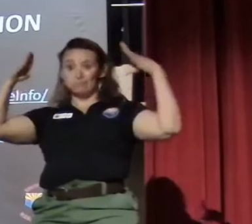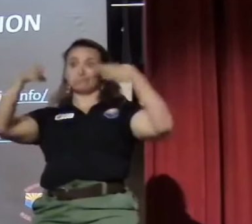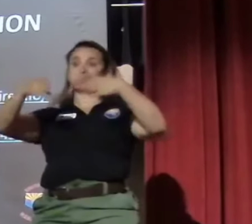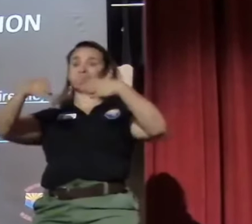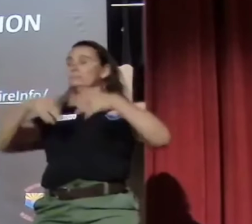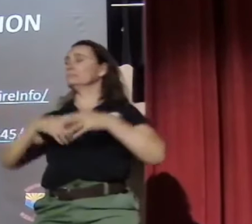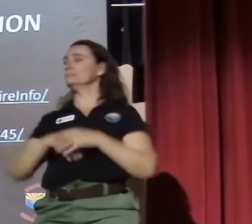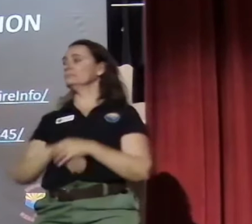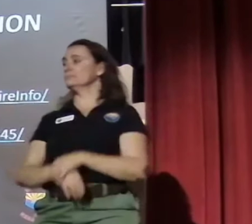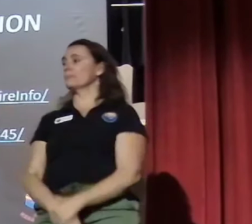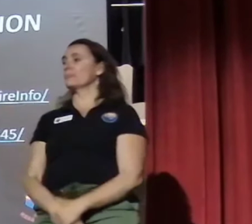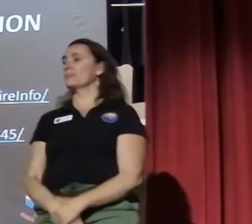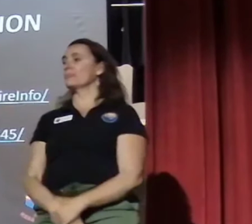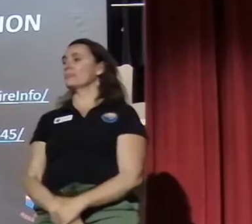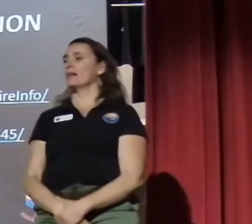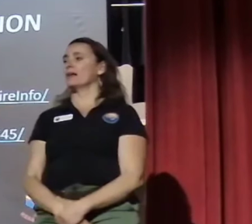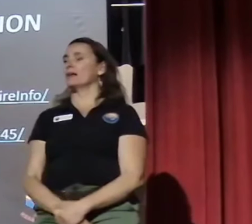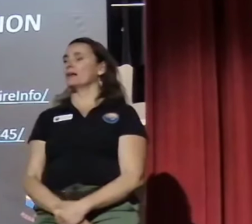well.